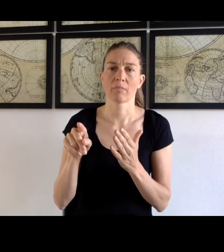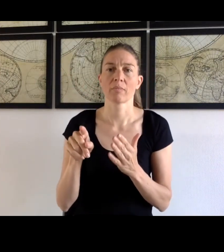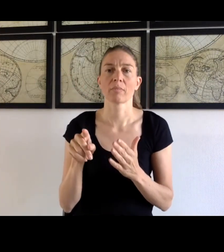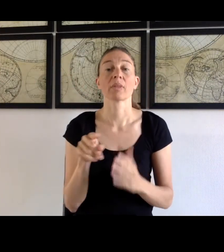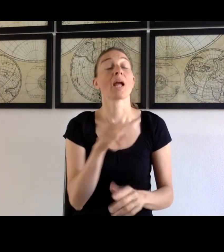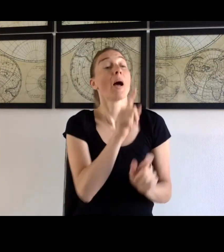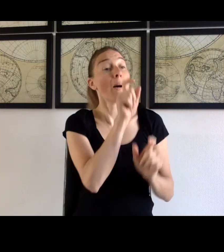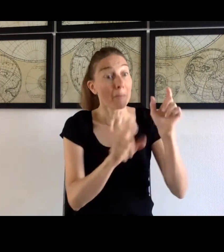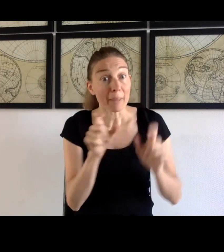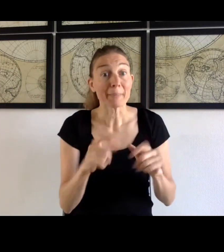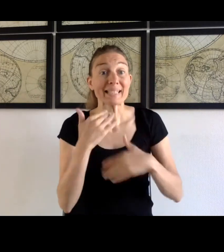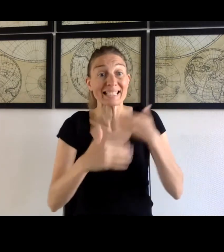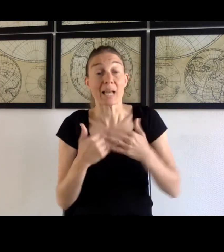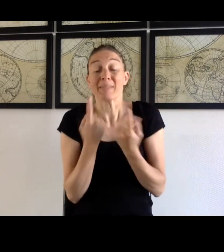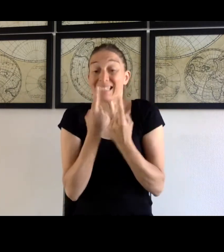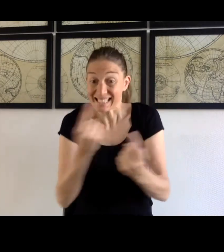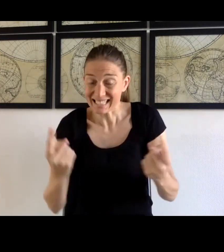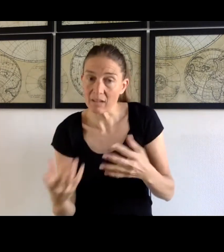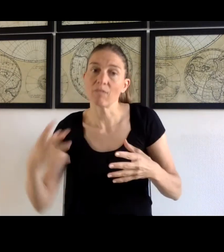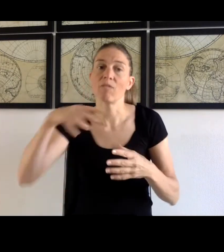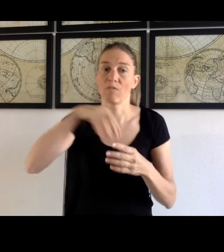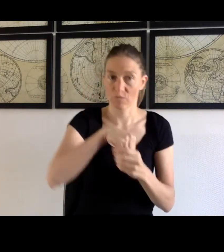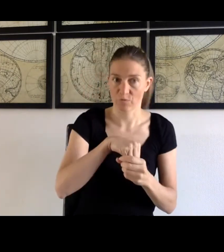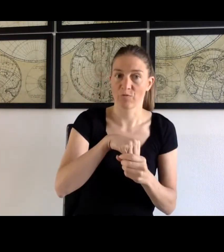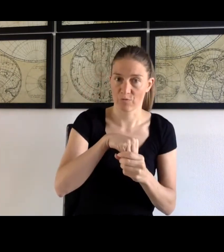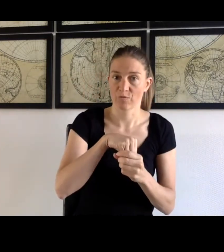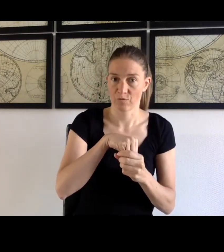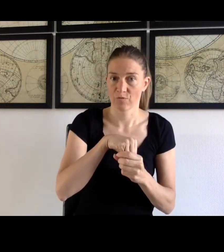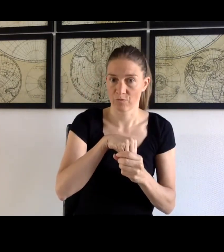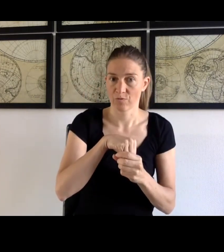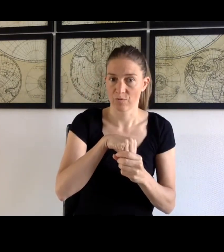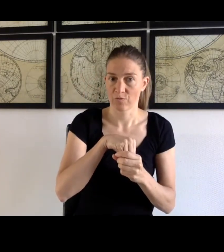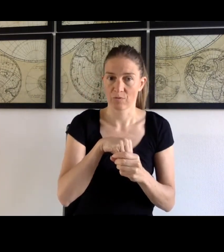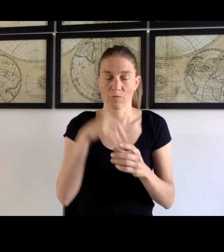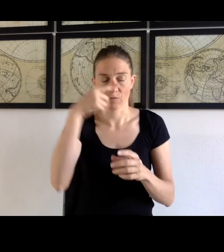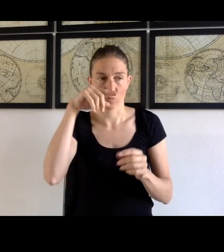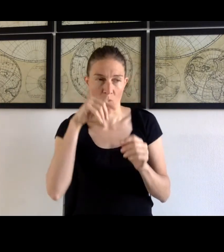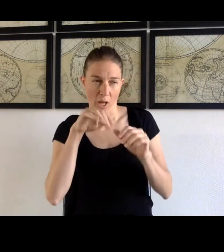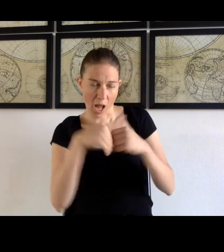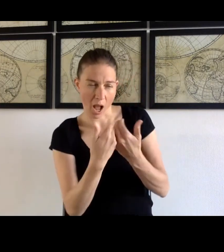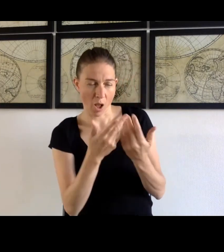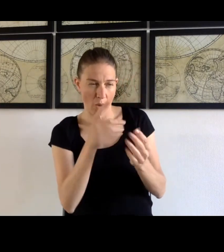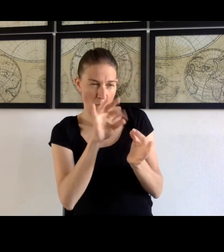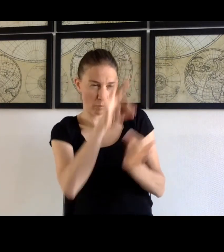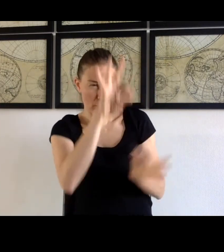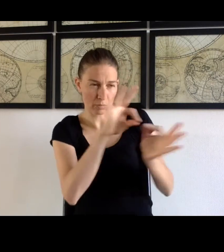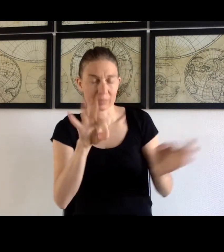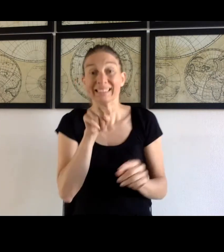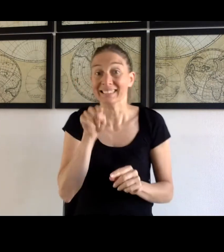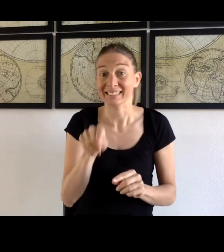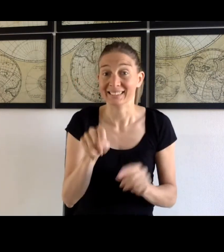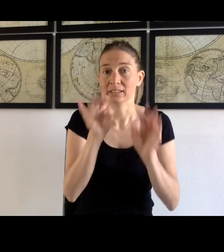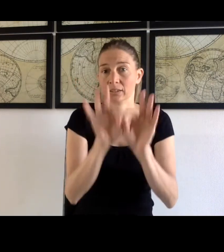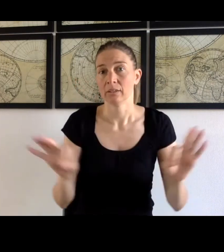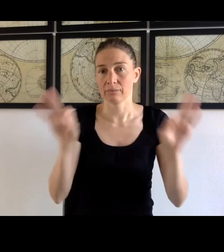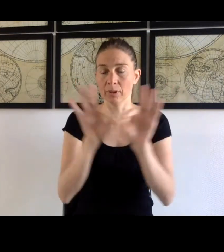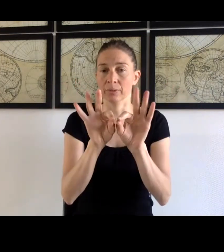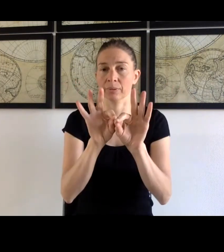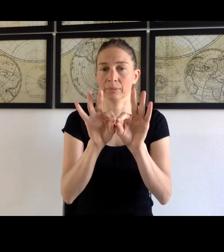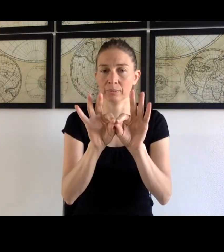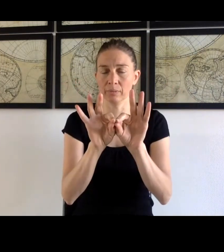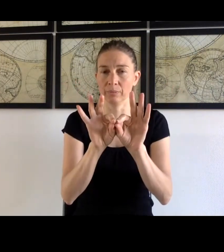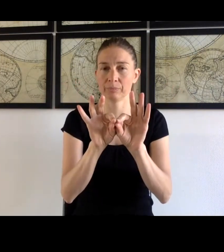of persons with disabilities and their inclusion. And this is key, and the call for changing